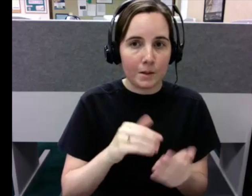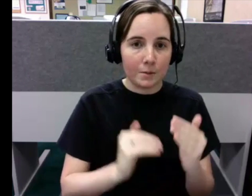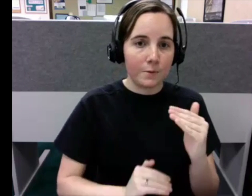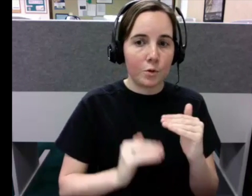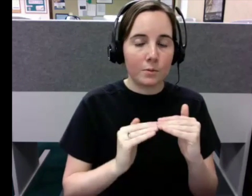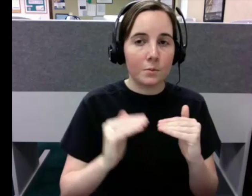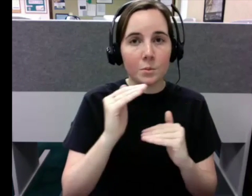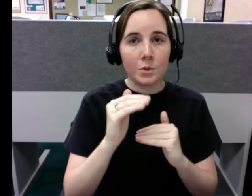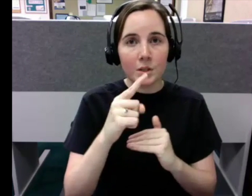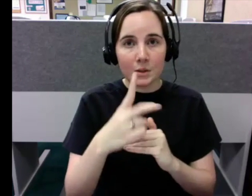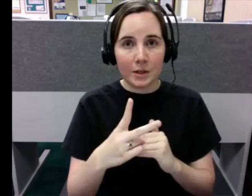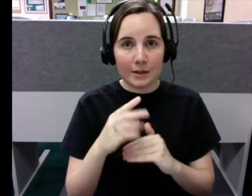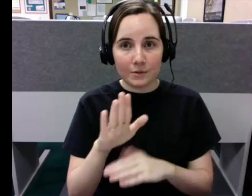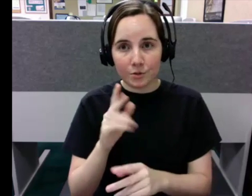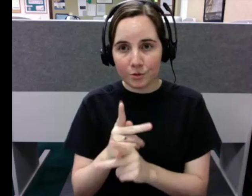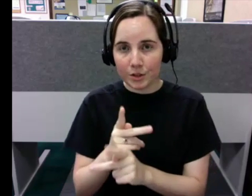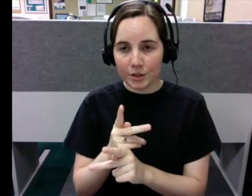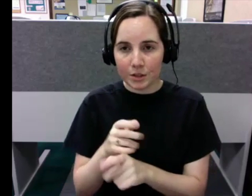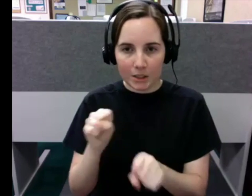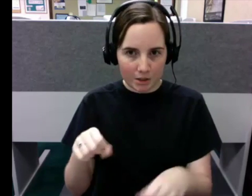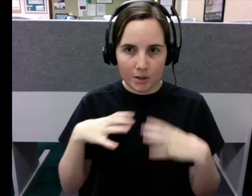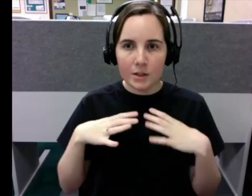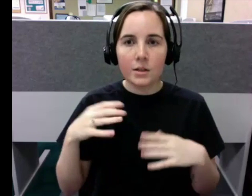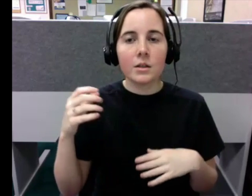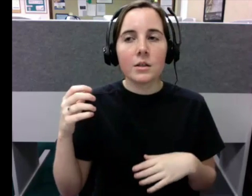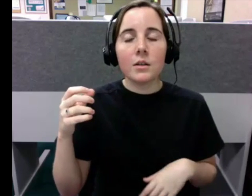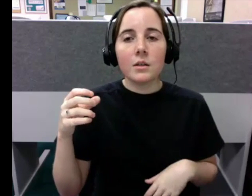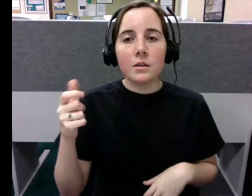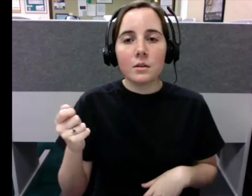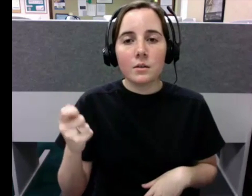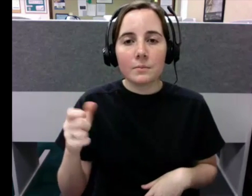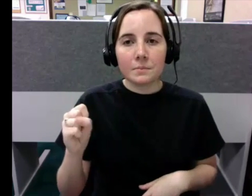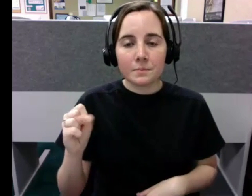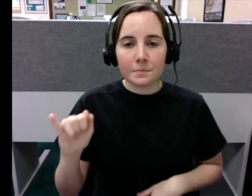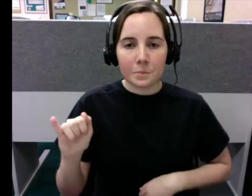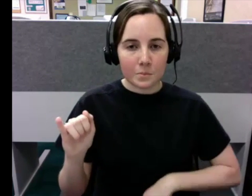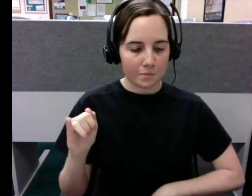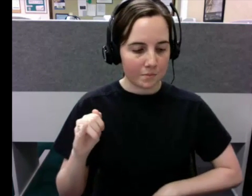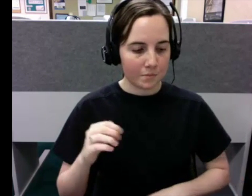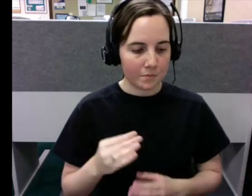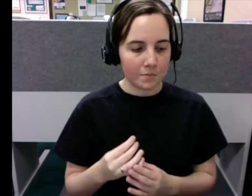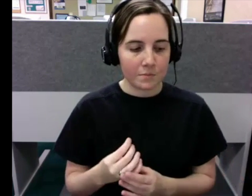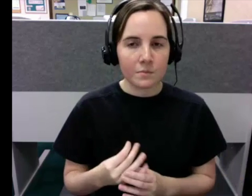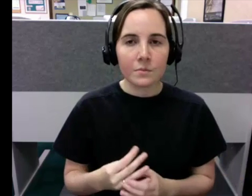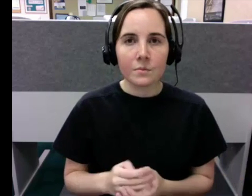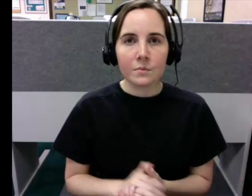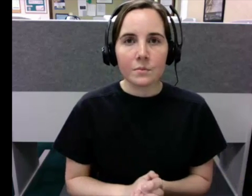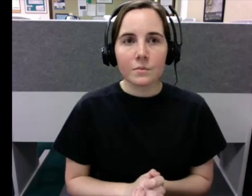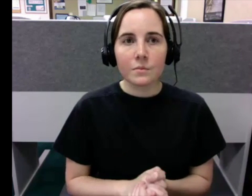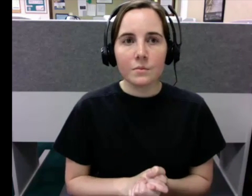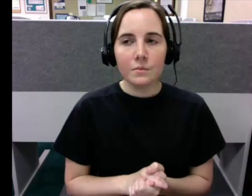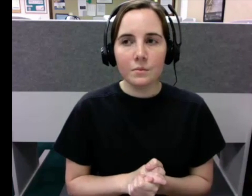If you had a felony arrest warrant for escape from custody, flight to avoid prosecution or confinement,